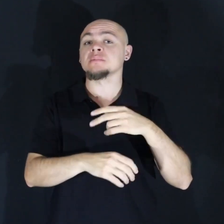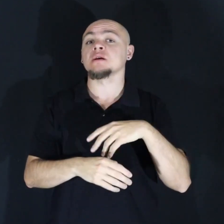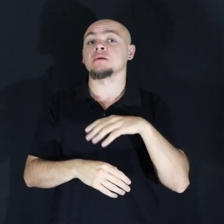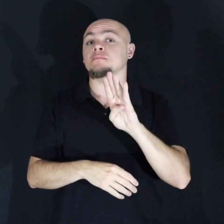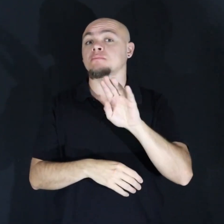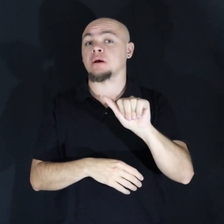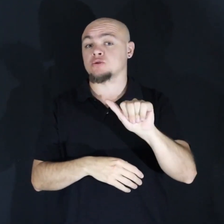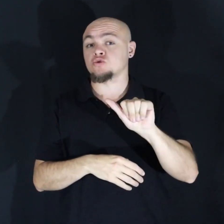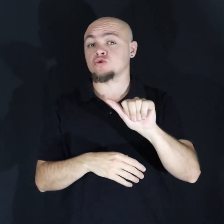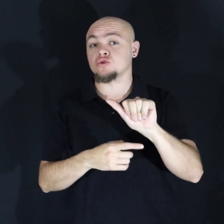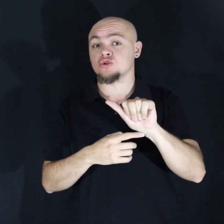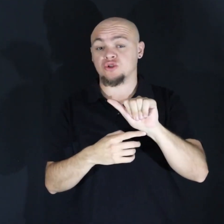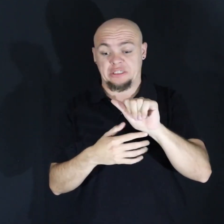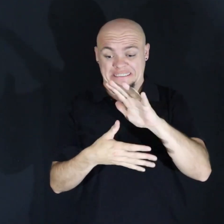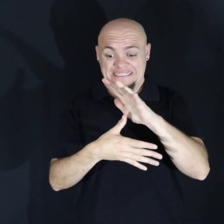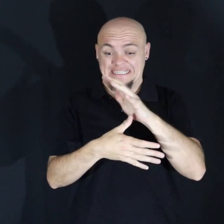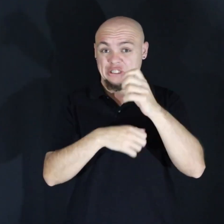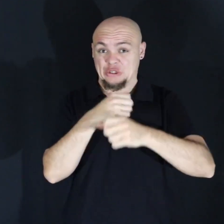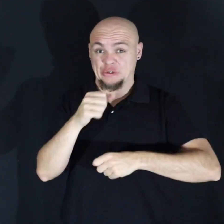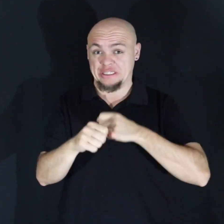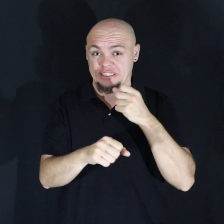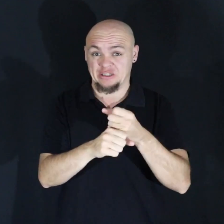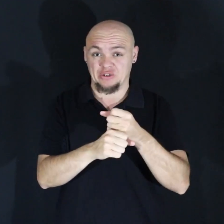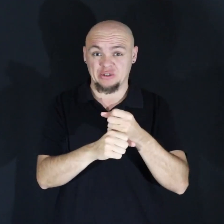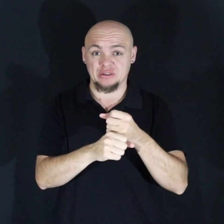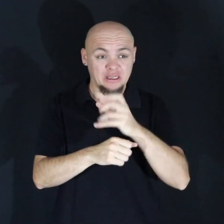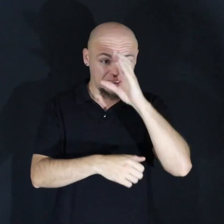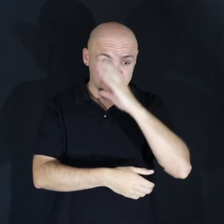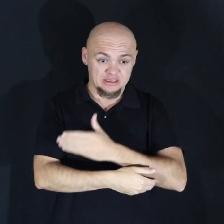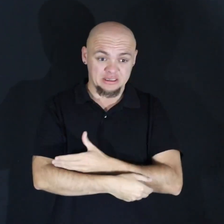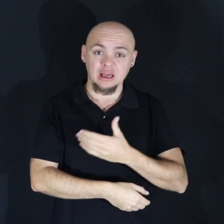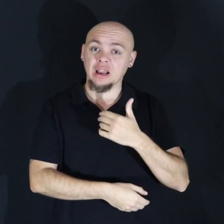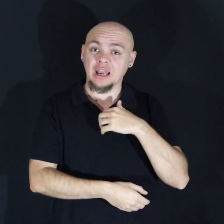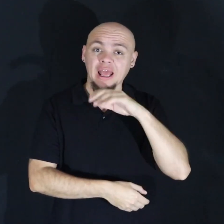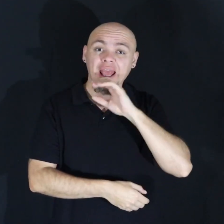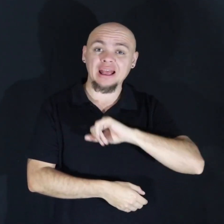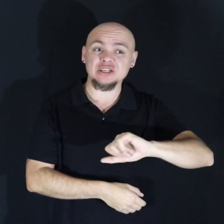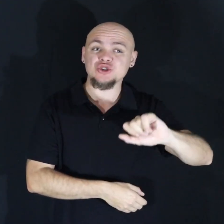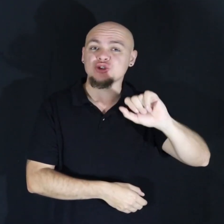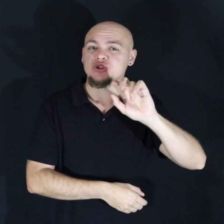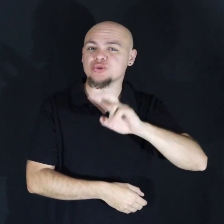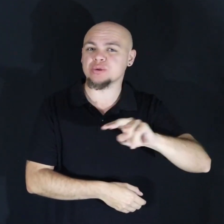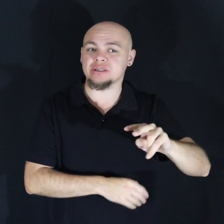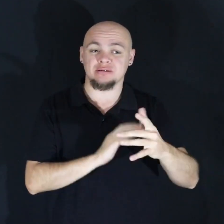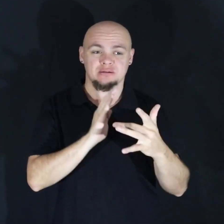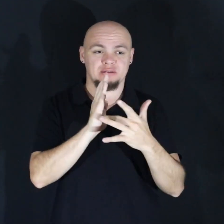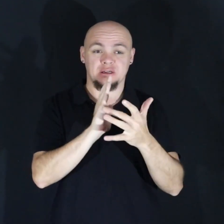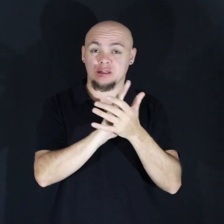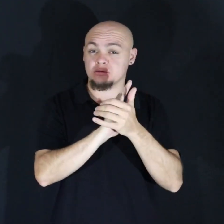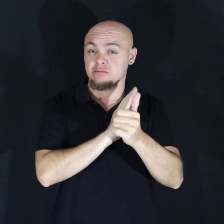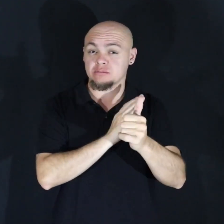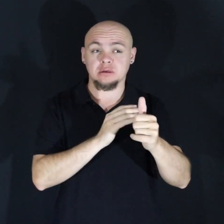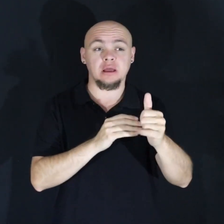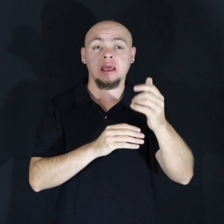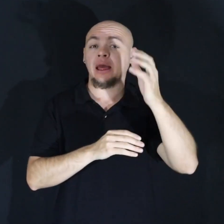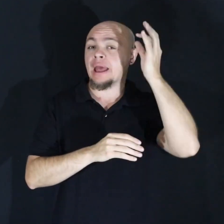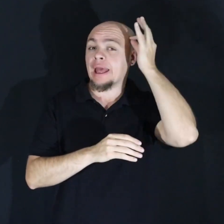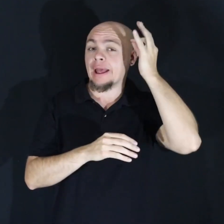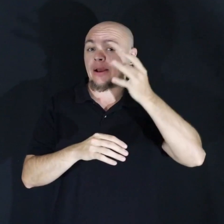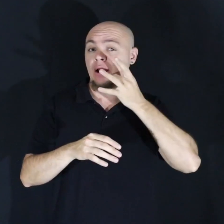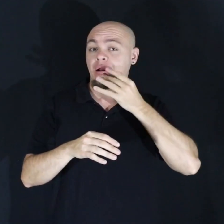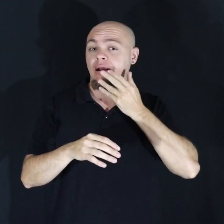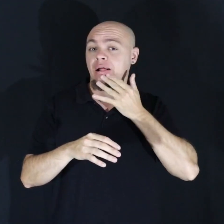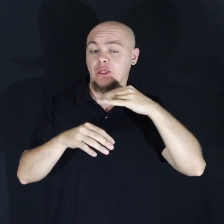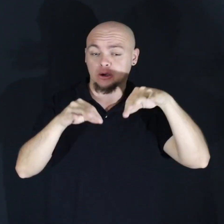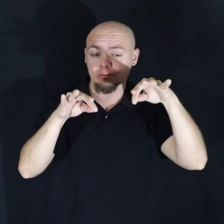her senior year, had a son at 22, became a technically trained hair colorist and